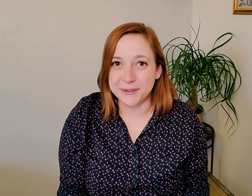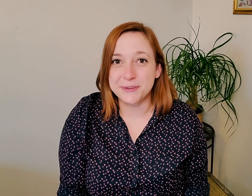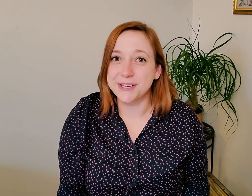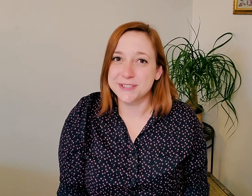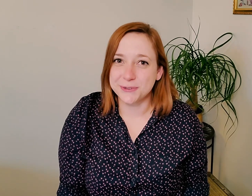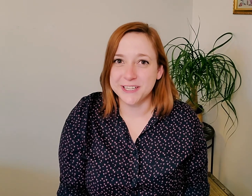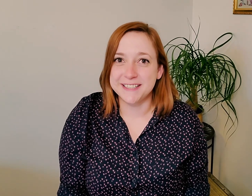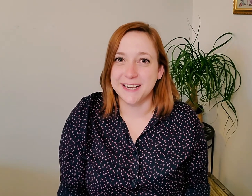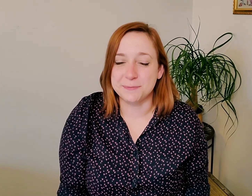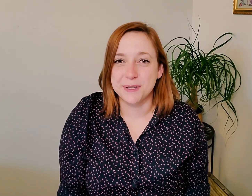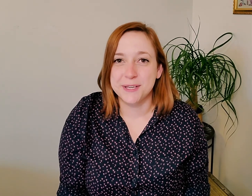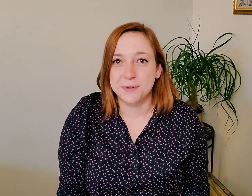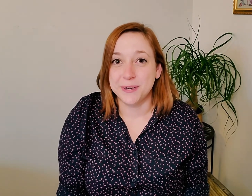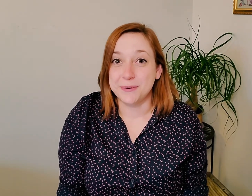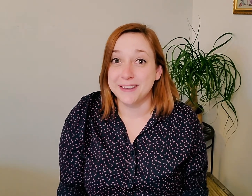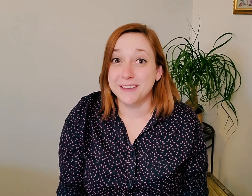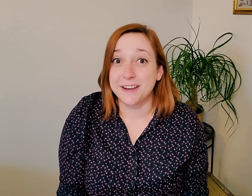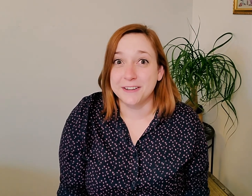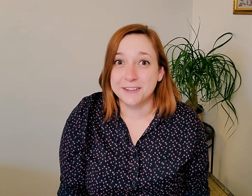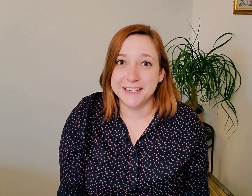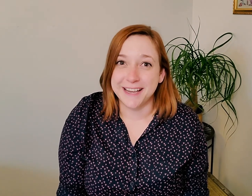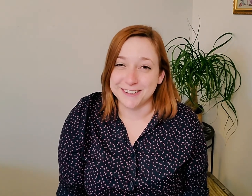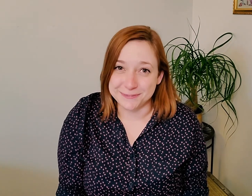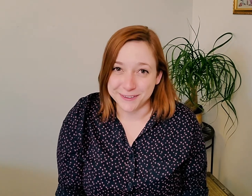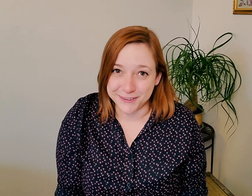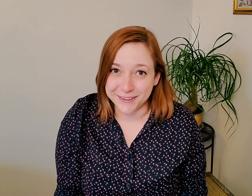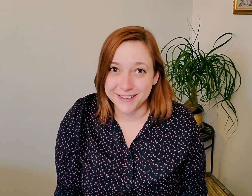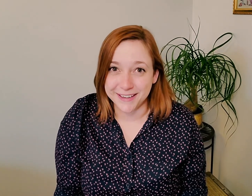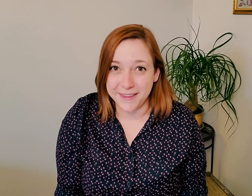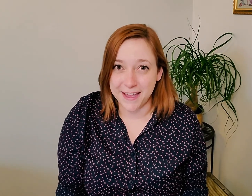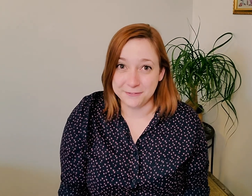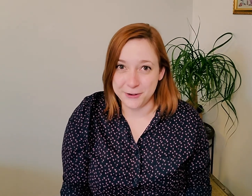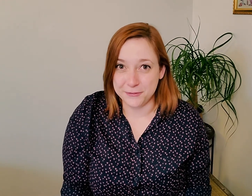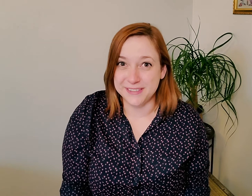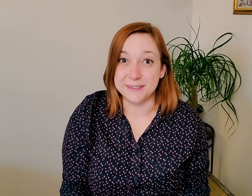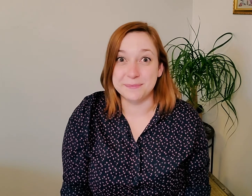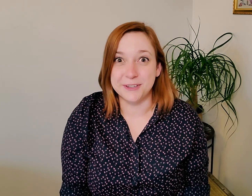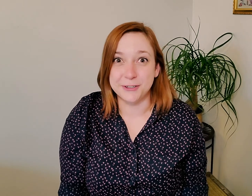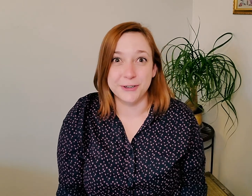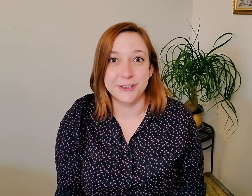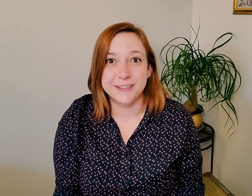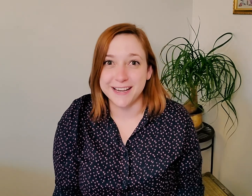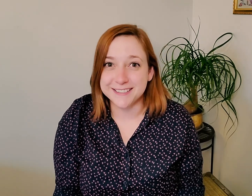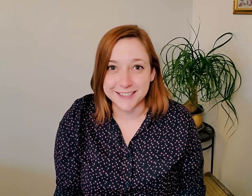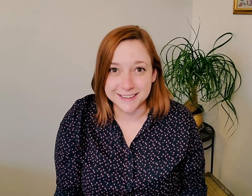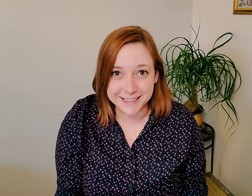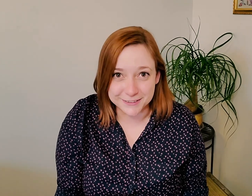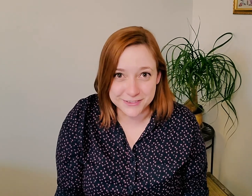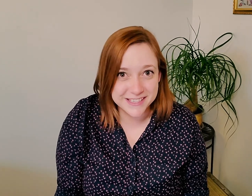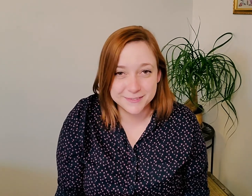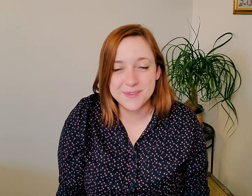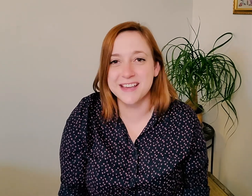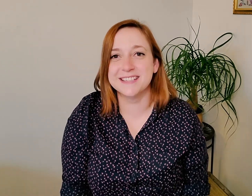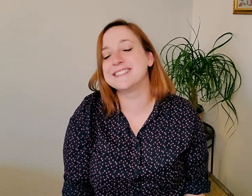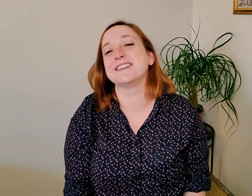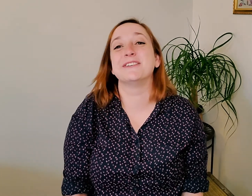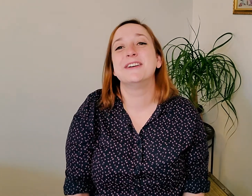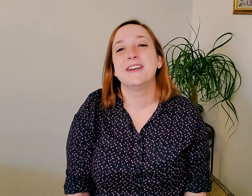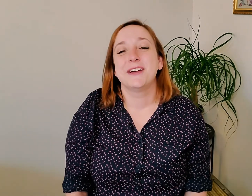in story time we read The Hungry Caterpillar, and that involves some good tasting leaves. So we go